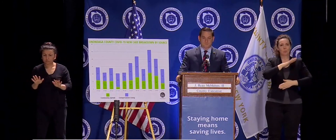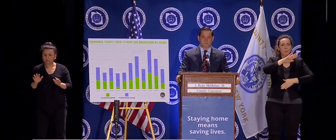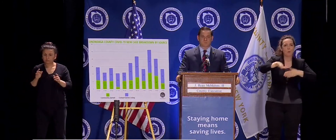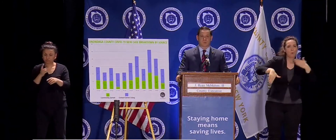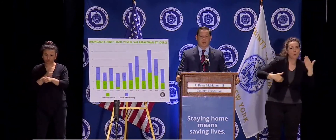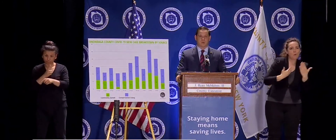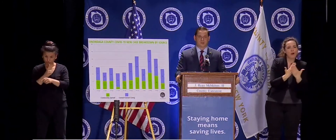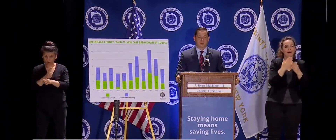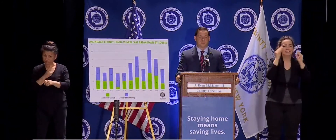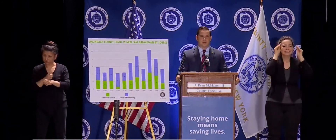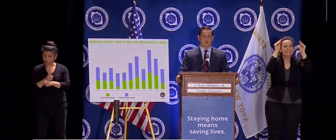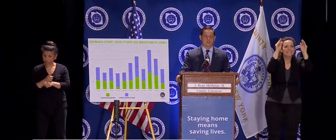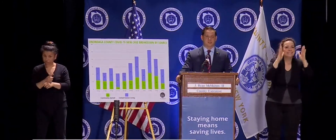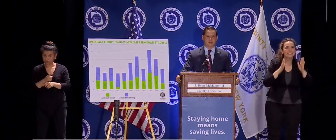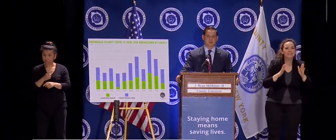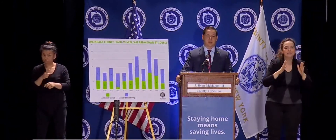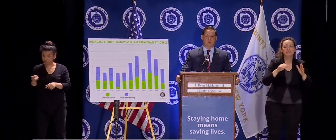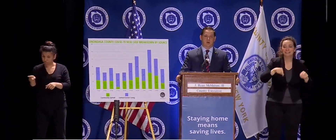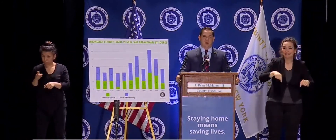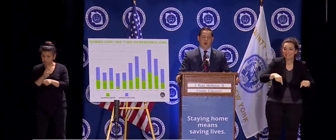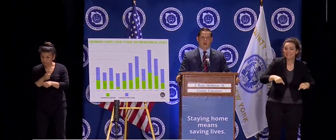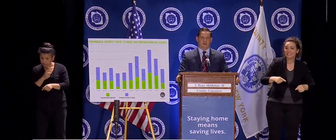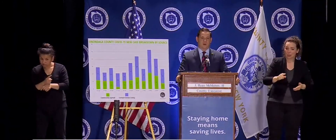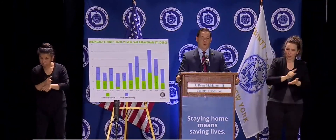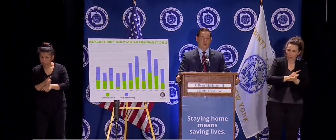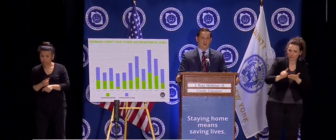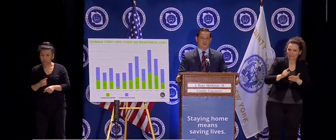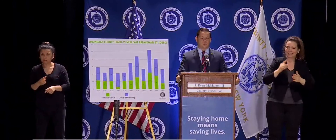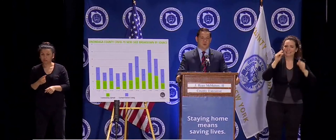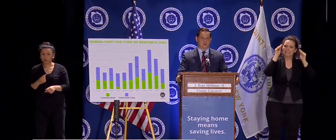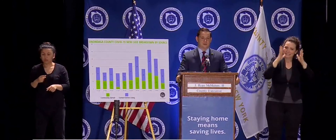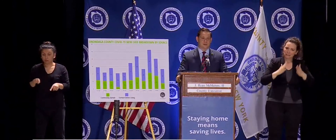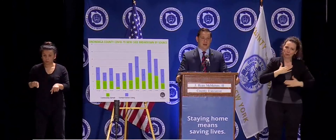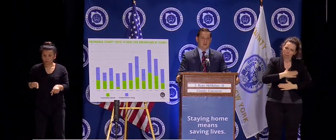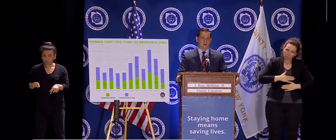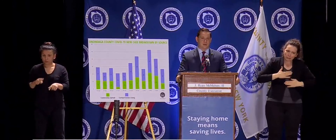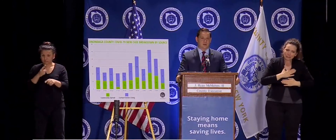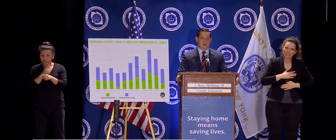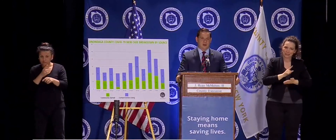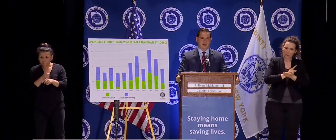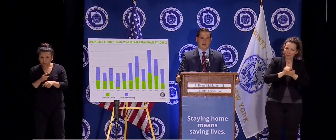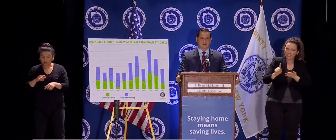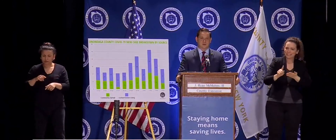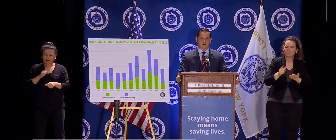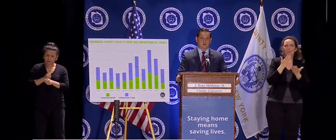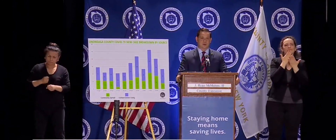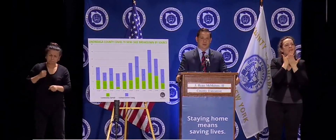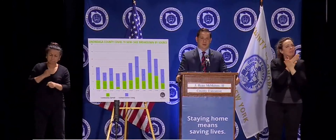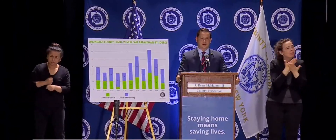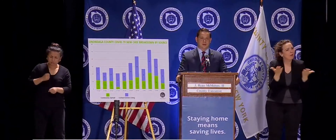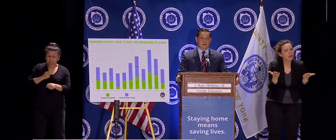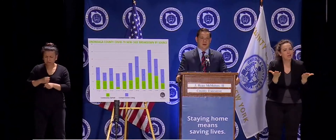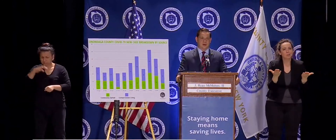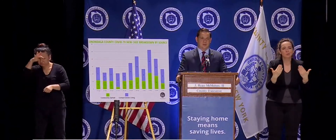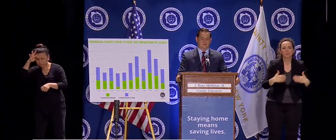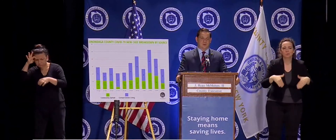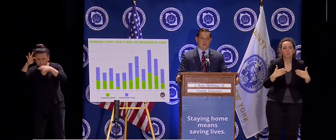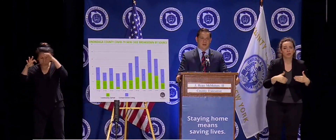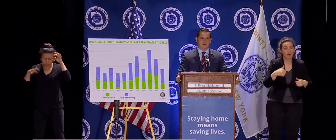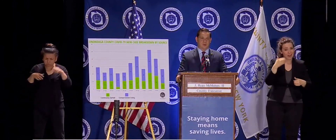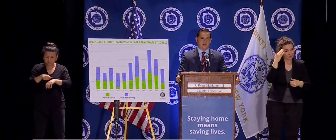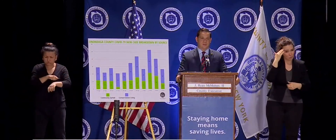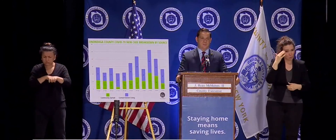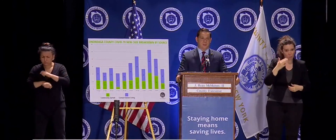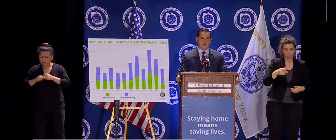Week. We talked about our teachers, how hard they're working to put together continuity of learning